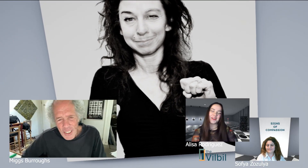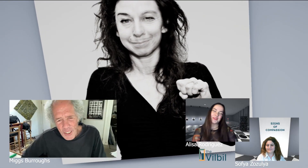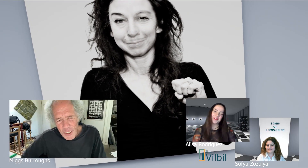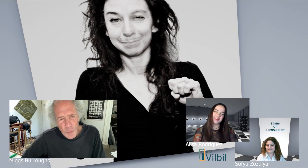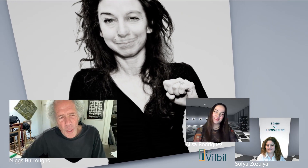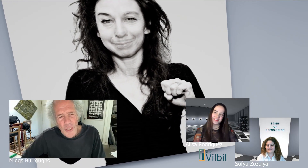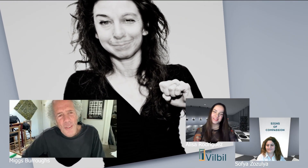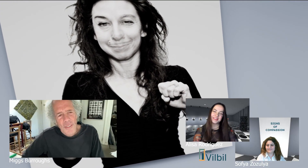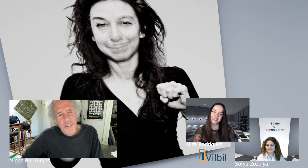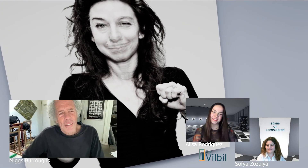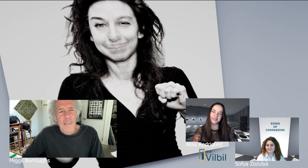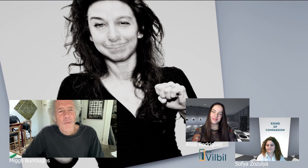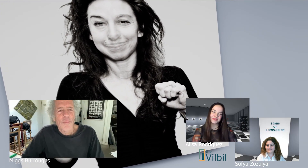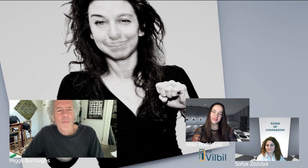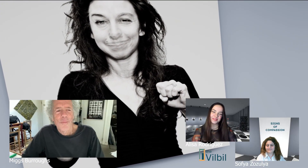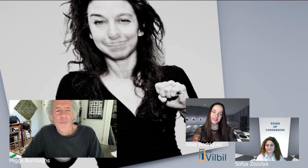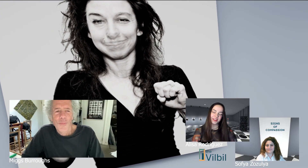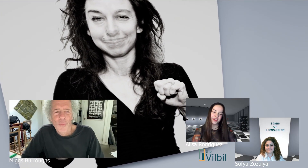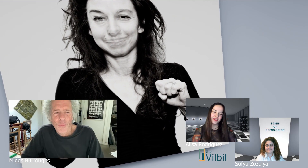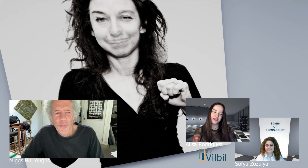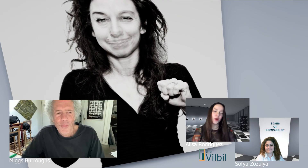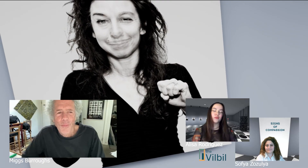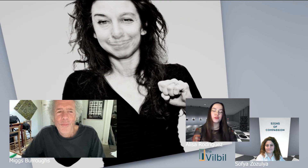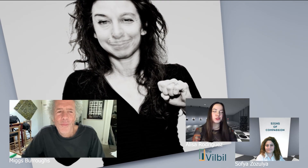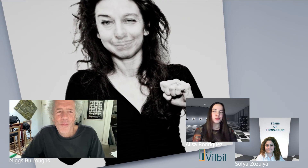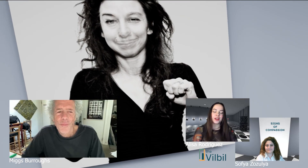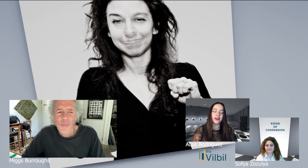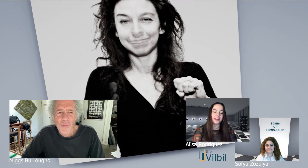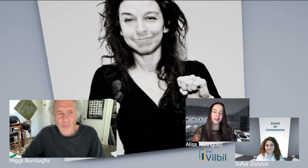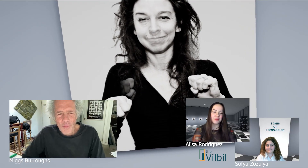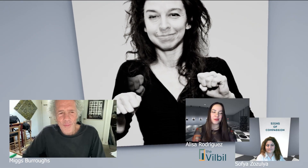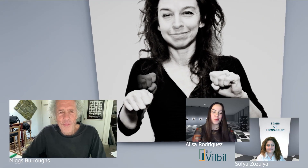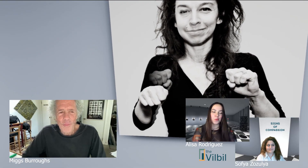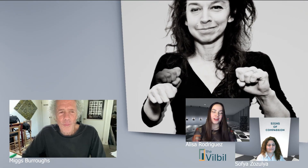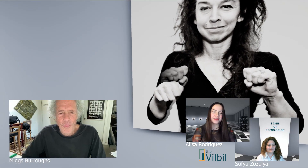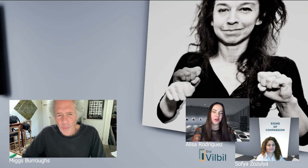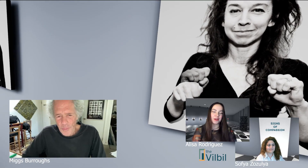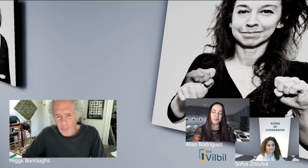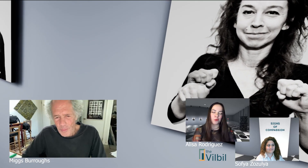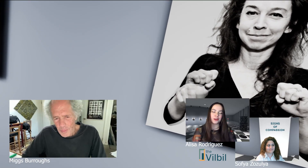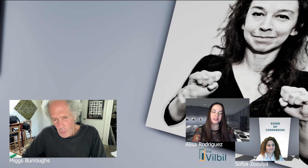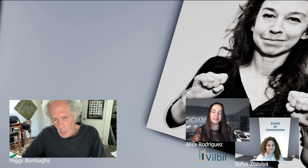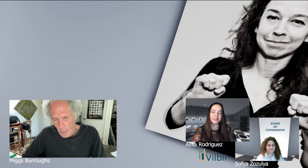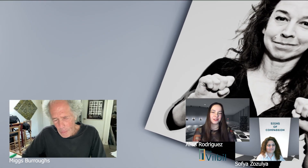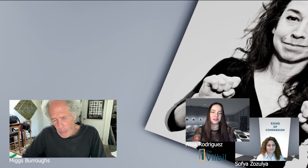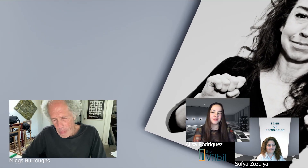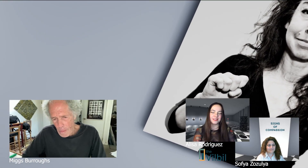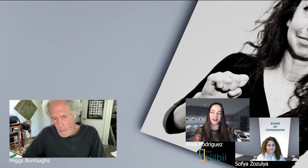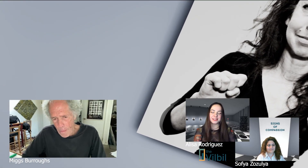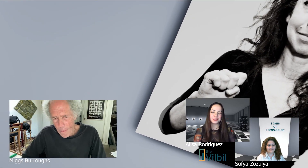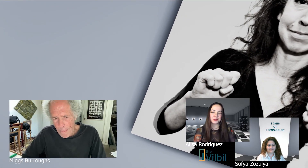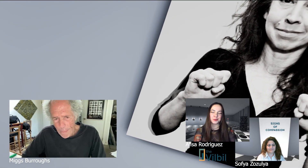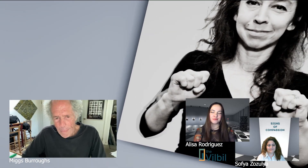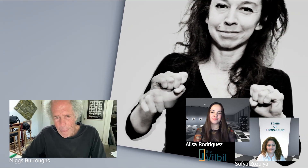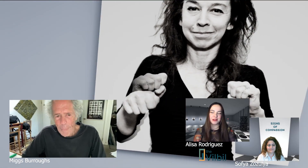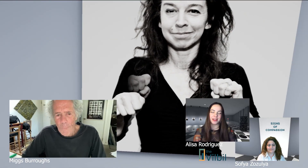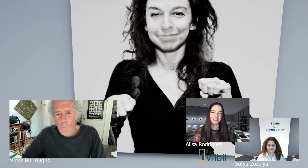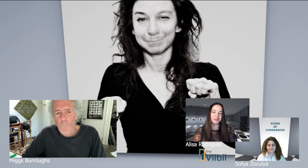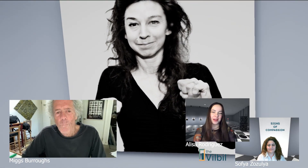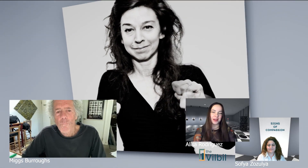Need to take a breath. Yeah. No, for sure. Yeah. Like even though work is very important, it's still nice to make some time just